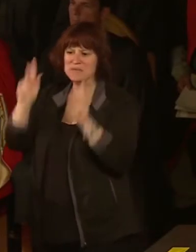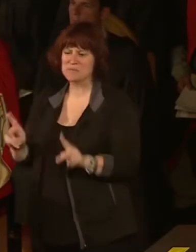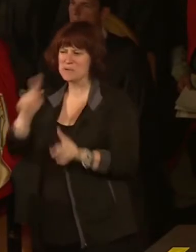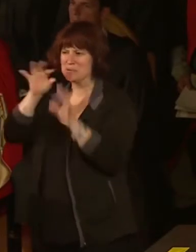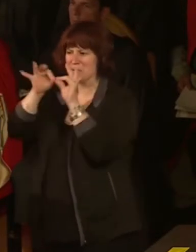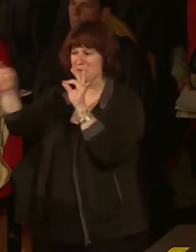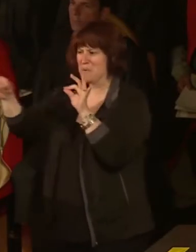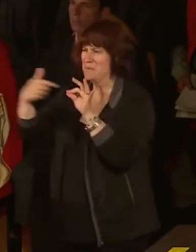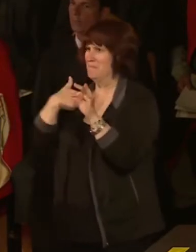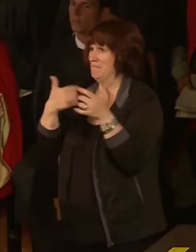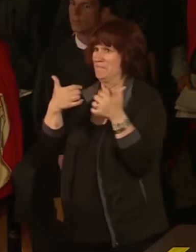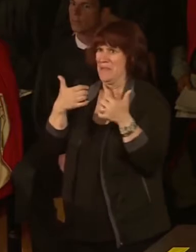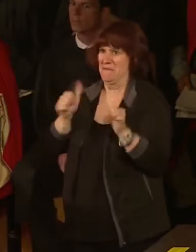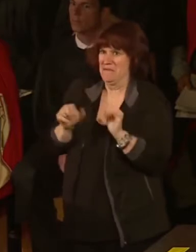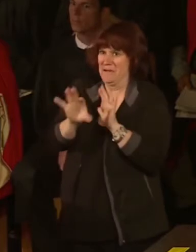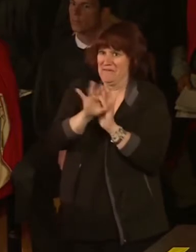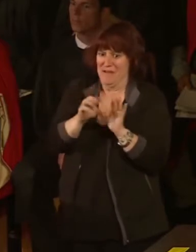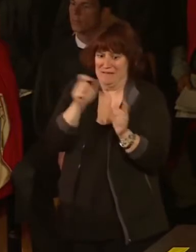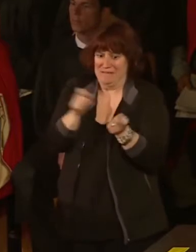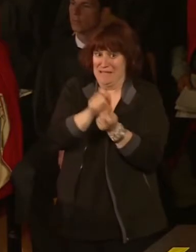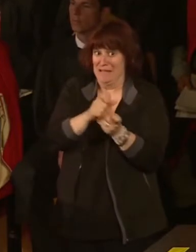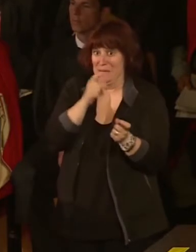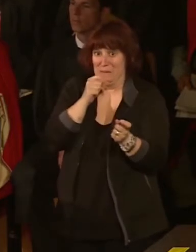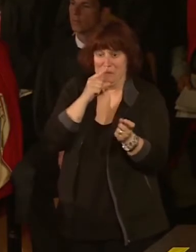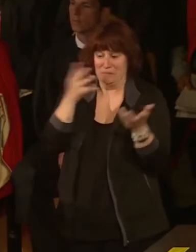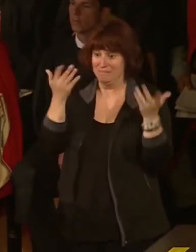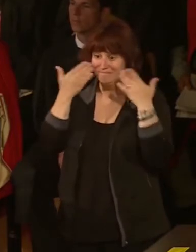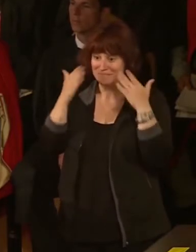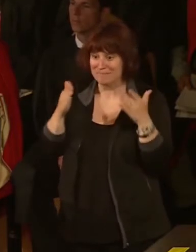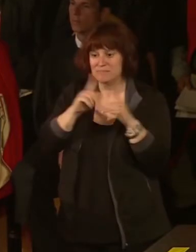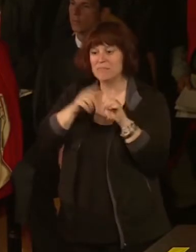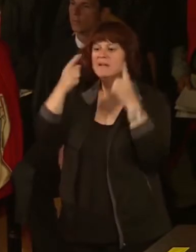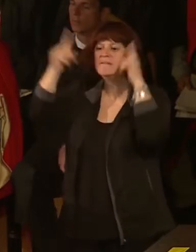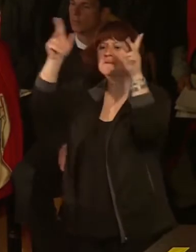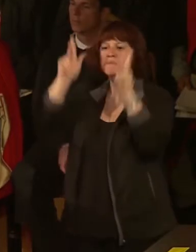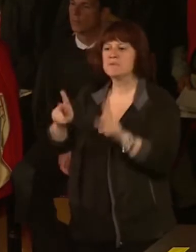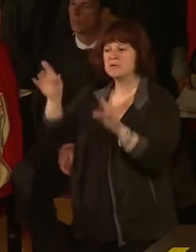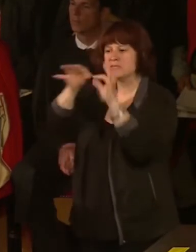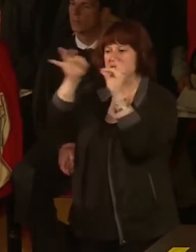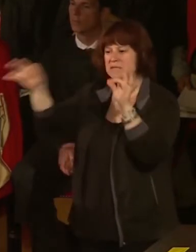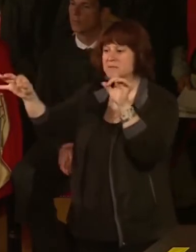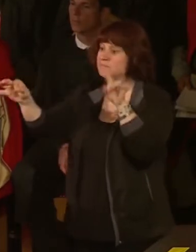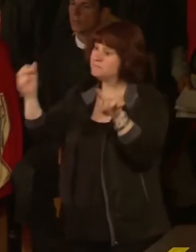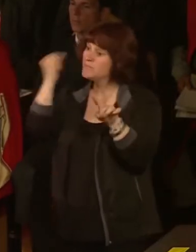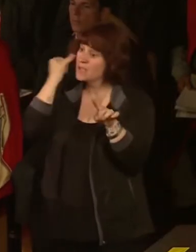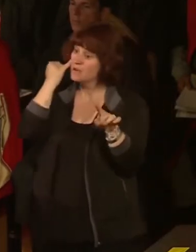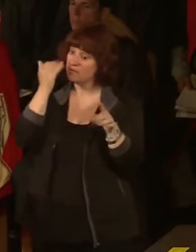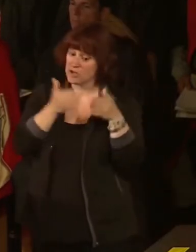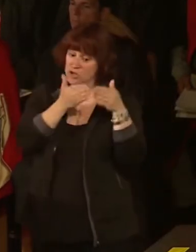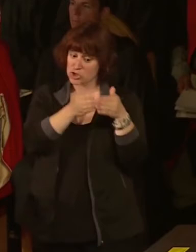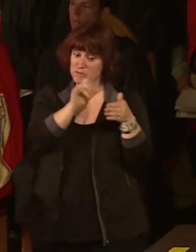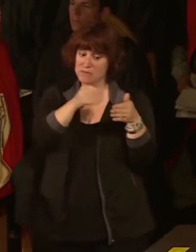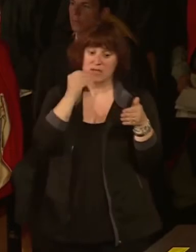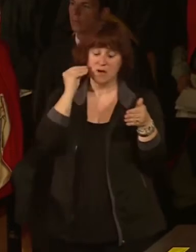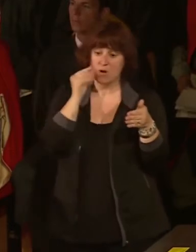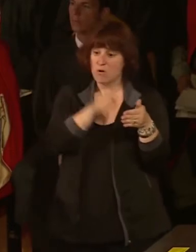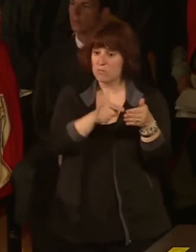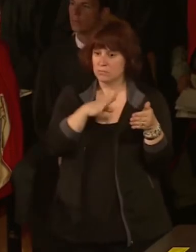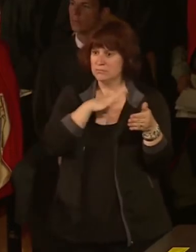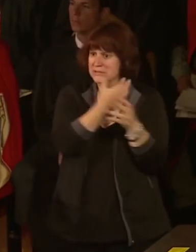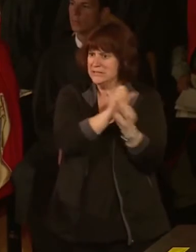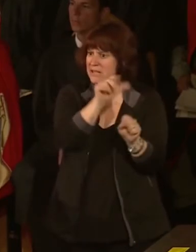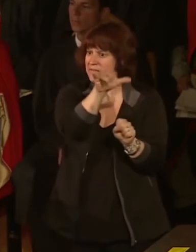it back, it's attributed to about 25 people. Some famous person said, a ship is safe in the harbor, but that's not what ships are